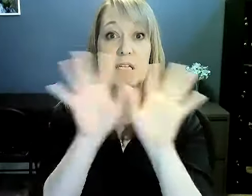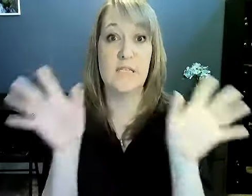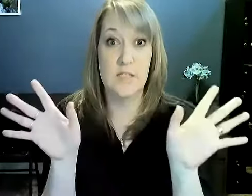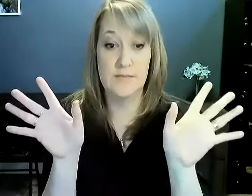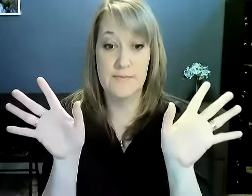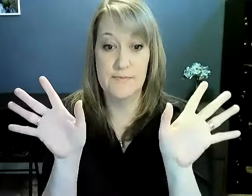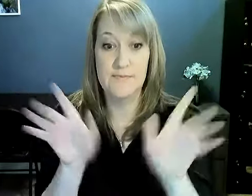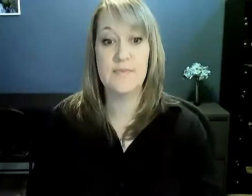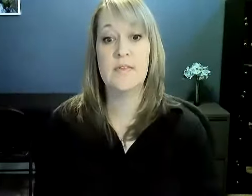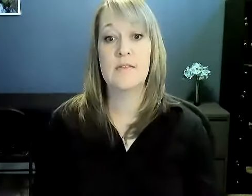Clear.